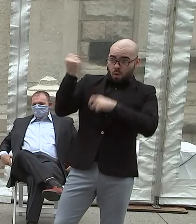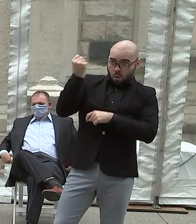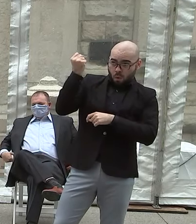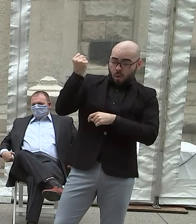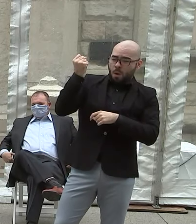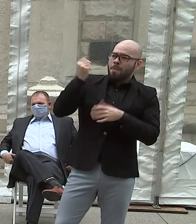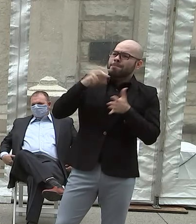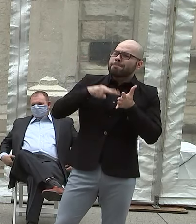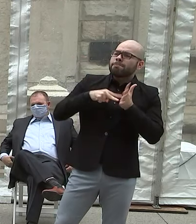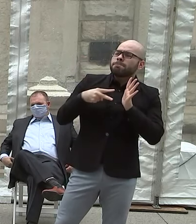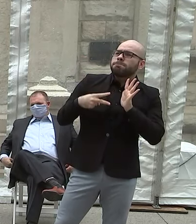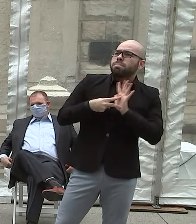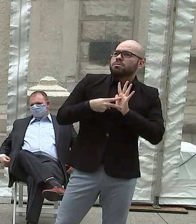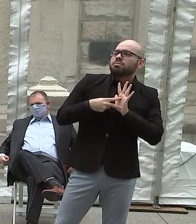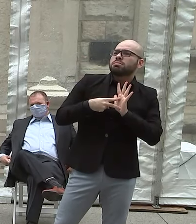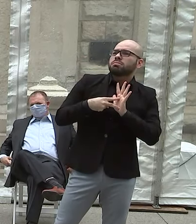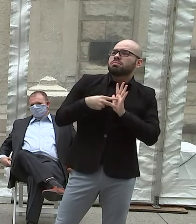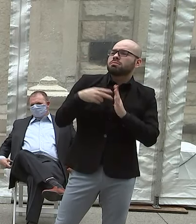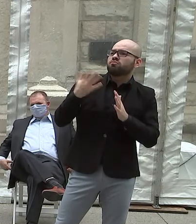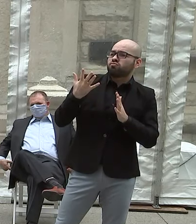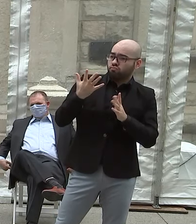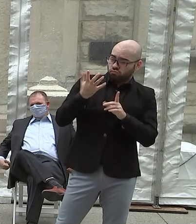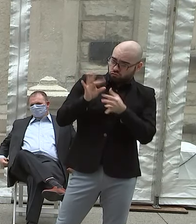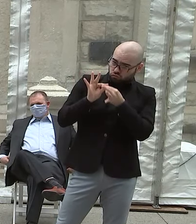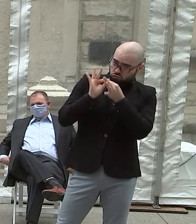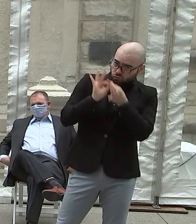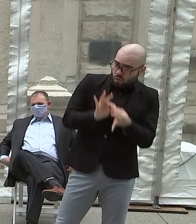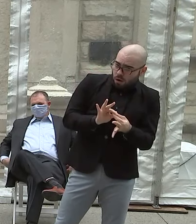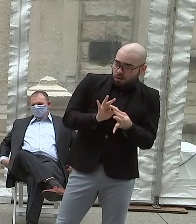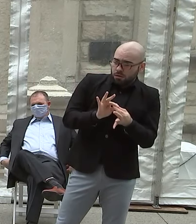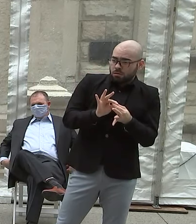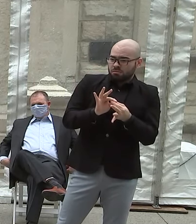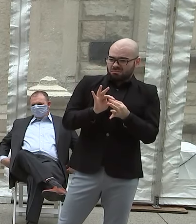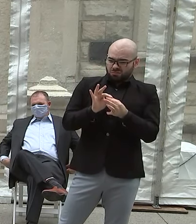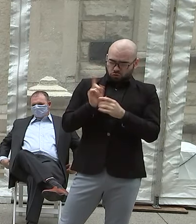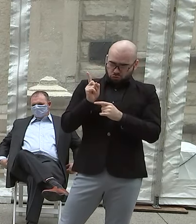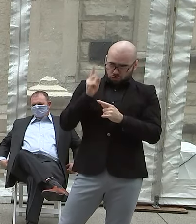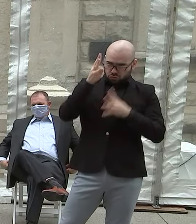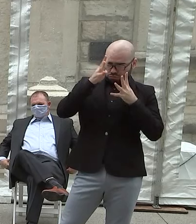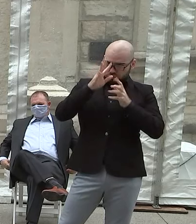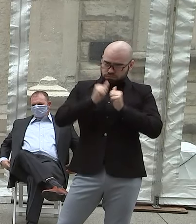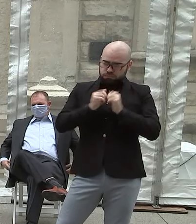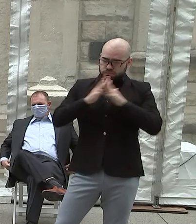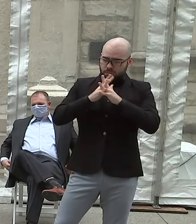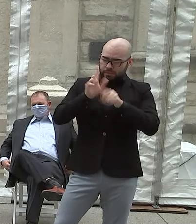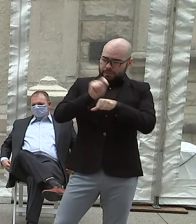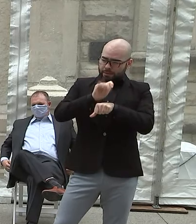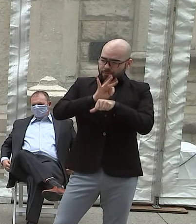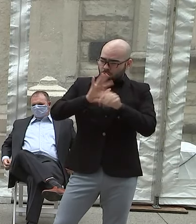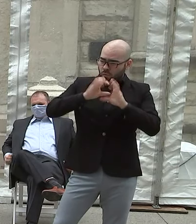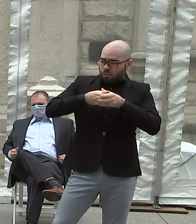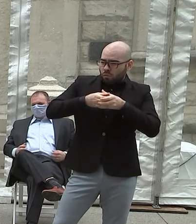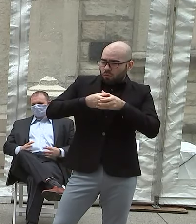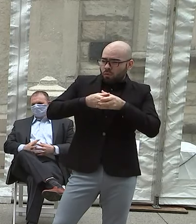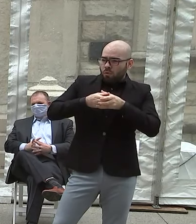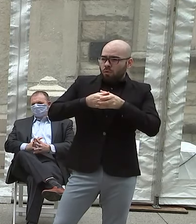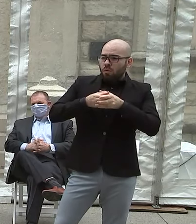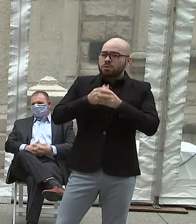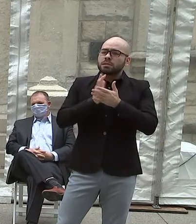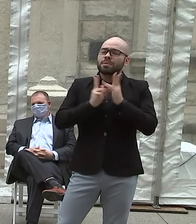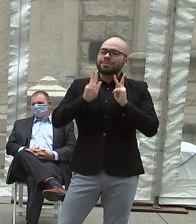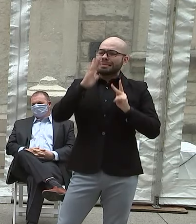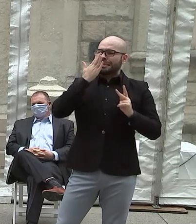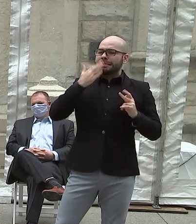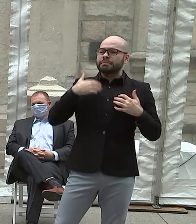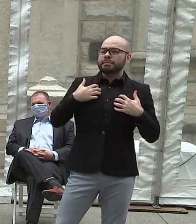this in any way in relation to that to form this task force for those who might be wary that you're going